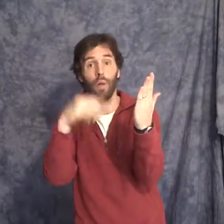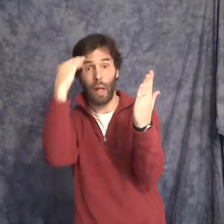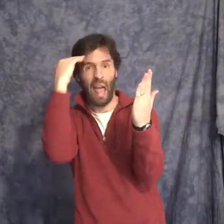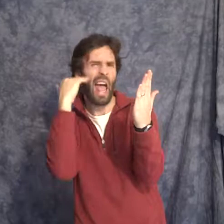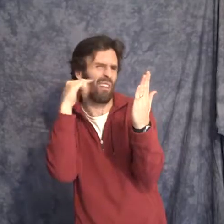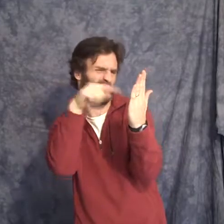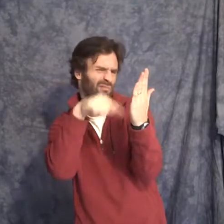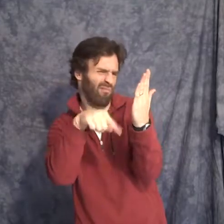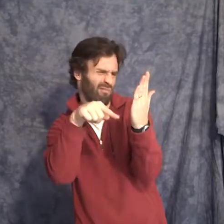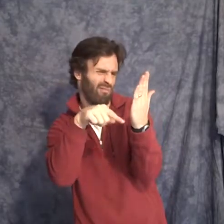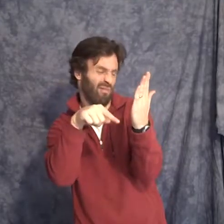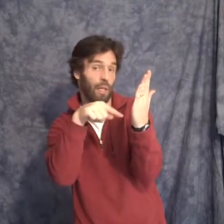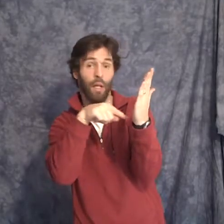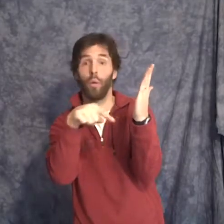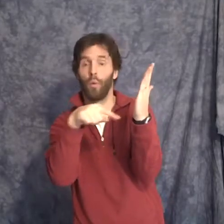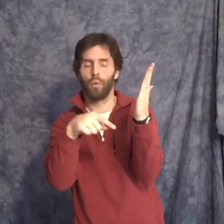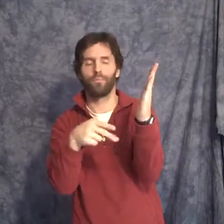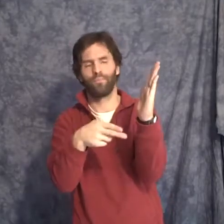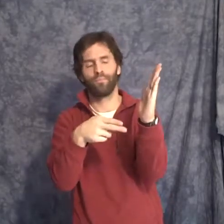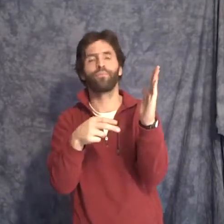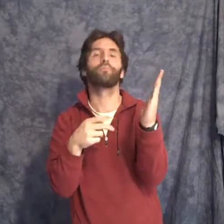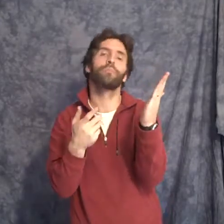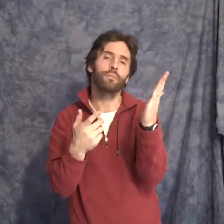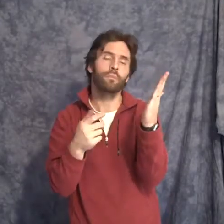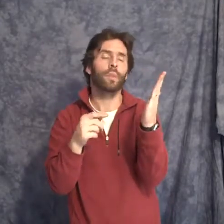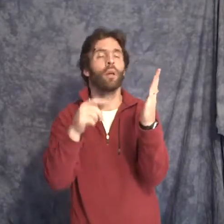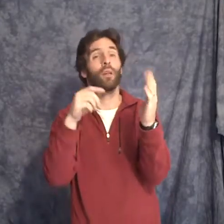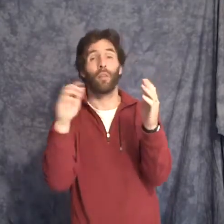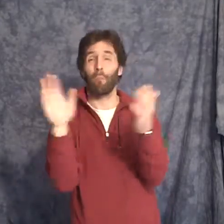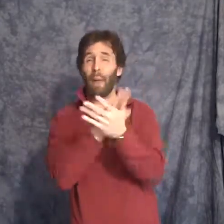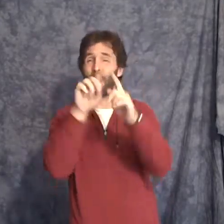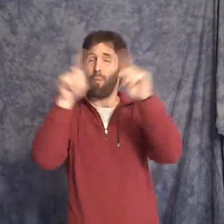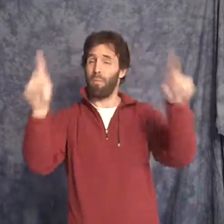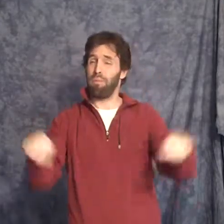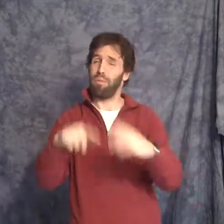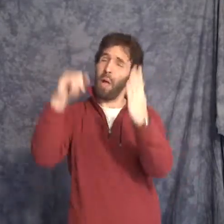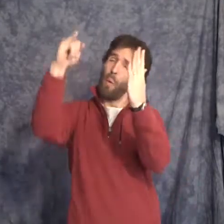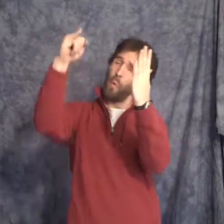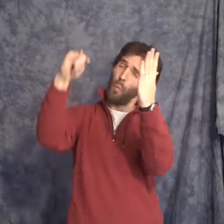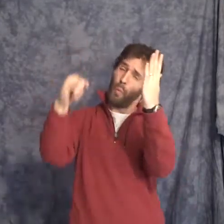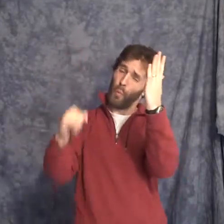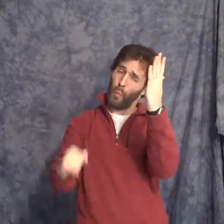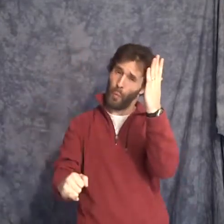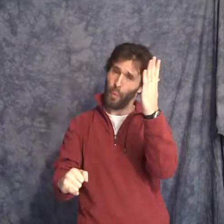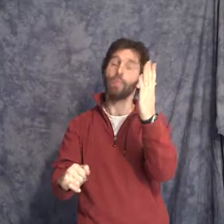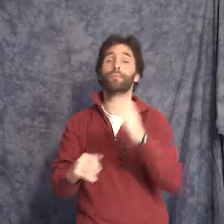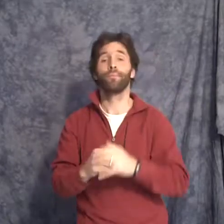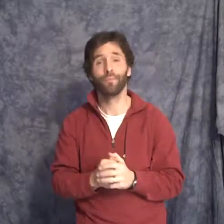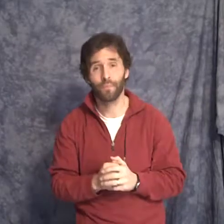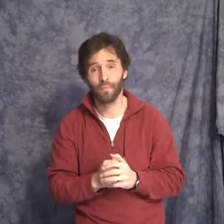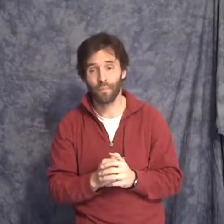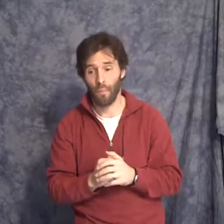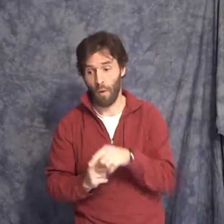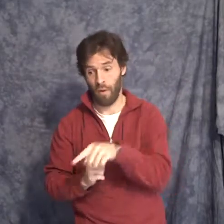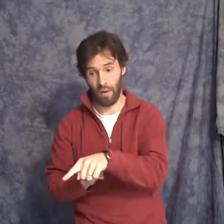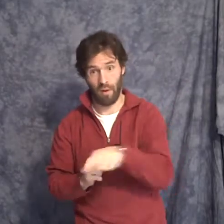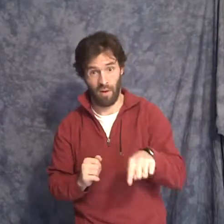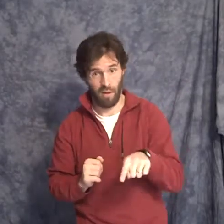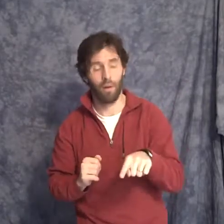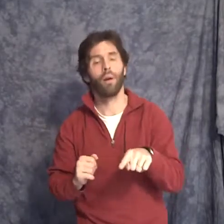Right at the bottom of that arrow, draw the arrow the entire length of the paper. Head of the arrow down at the bottom. At the bottom of the